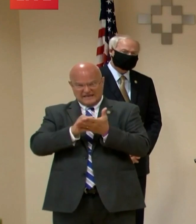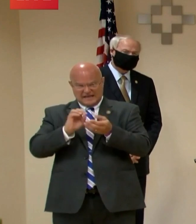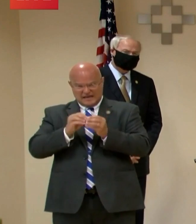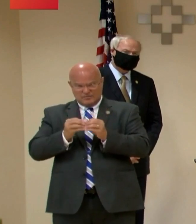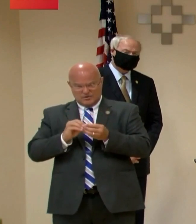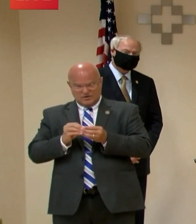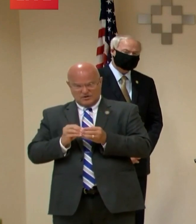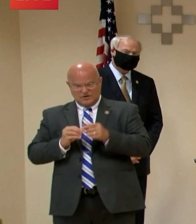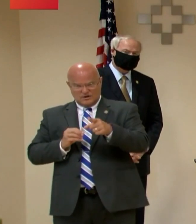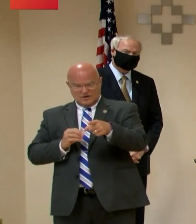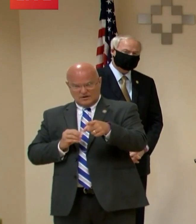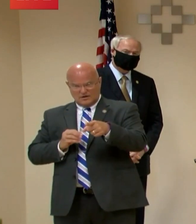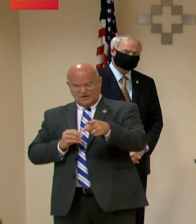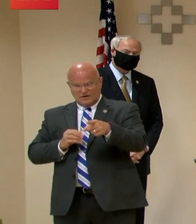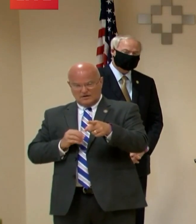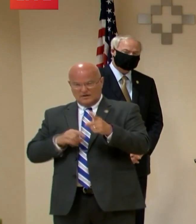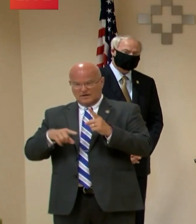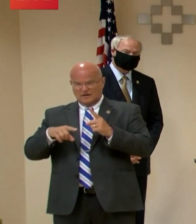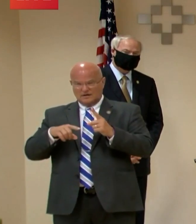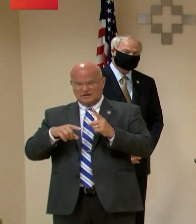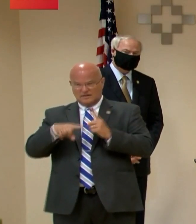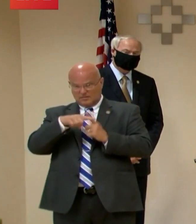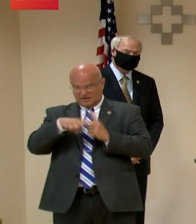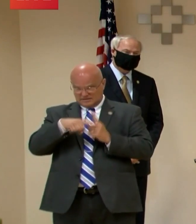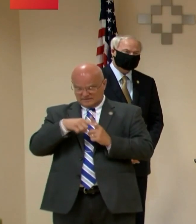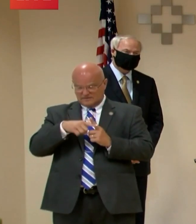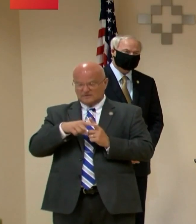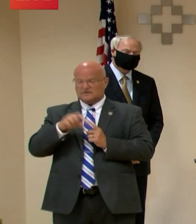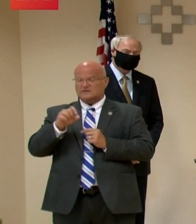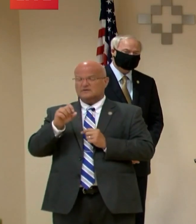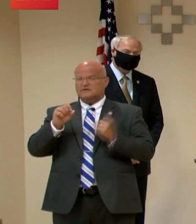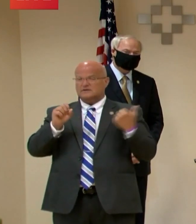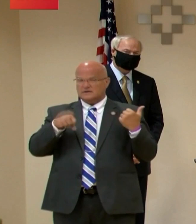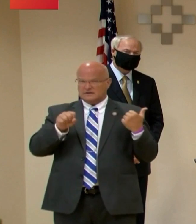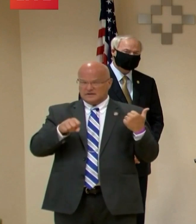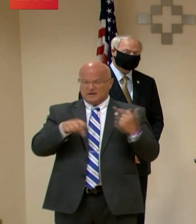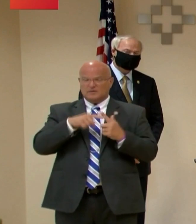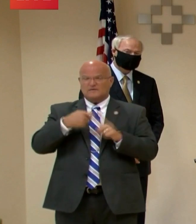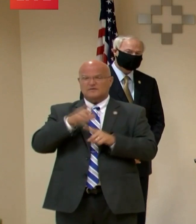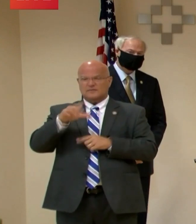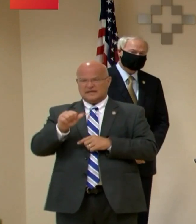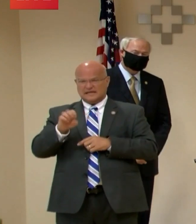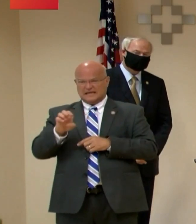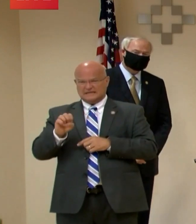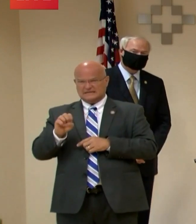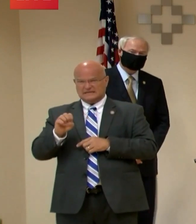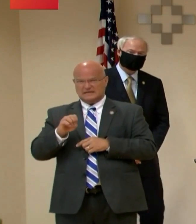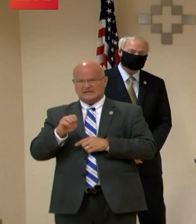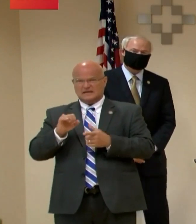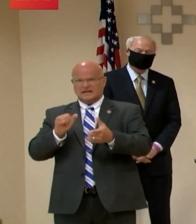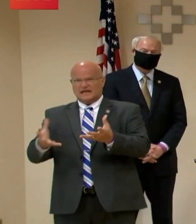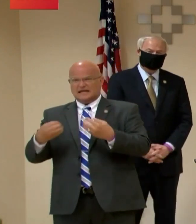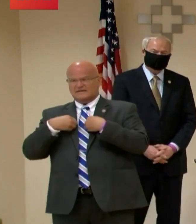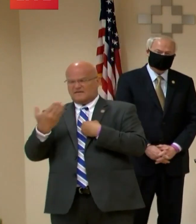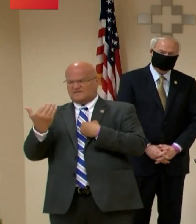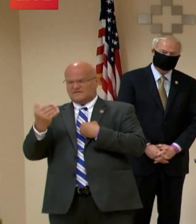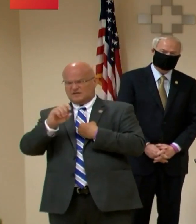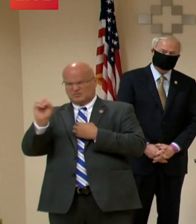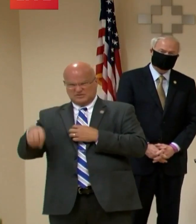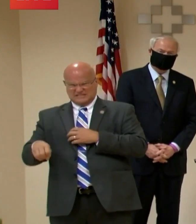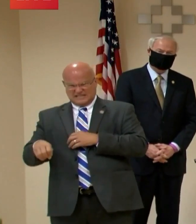number. All the positive? The positivity, those positives from that case, yes, from that tranche.